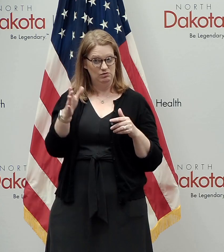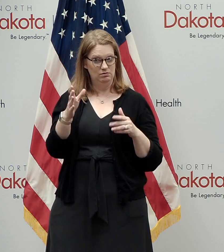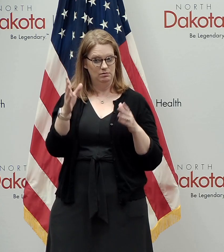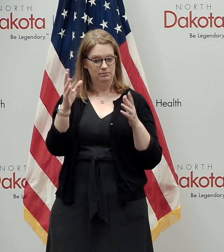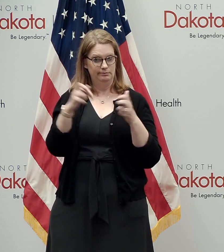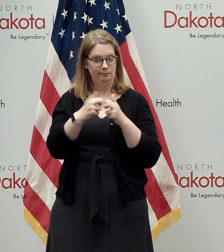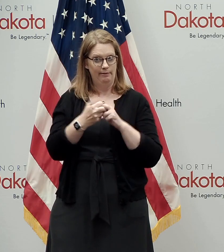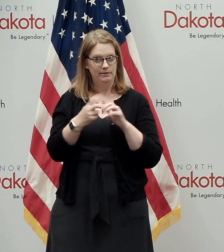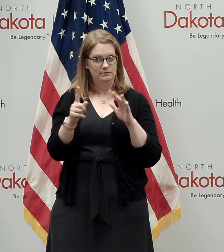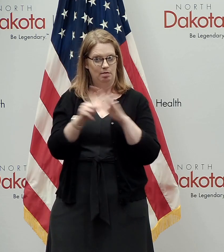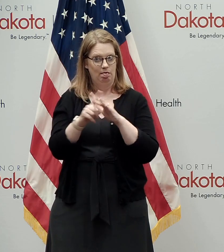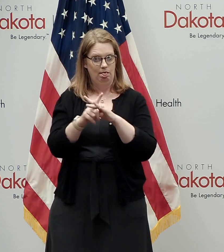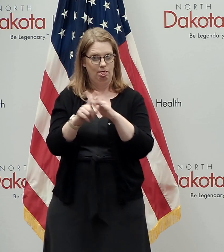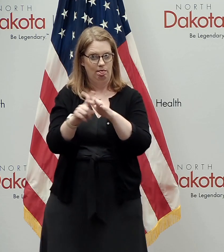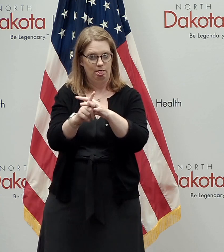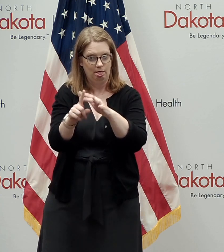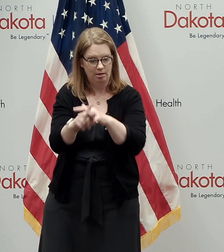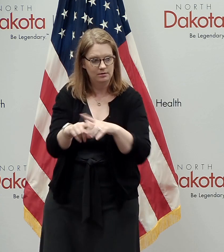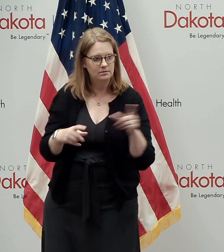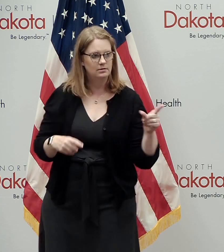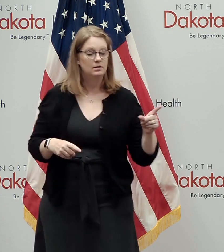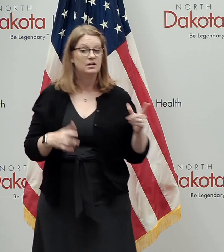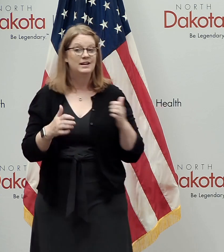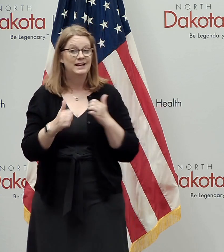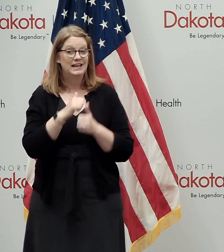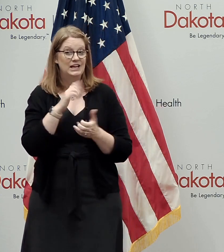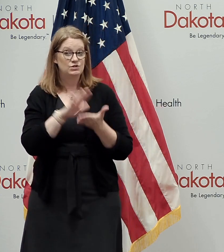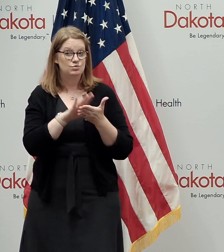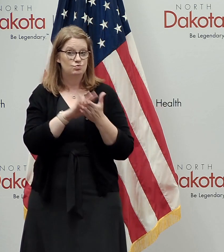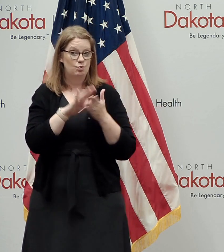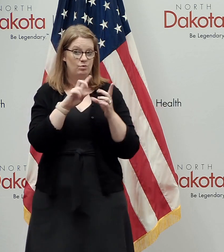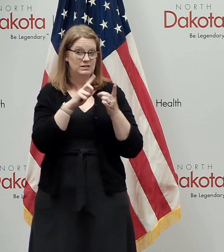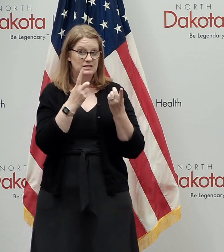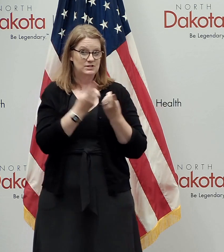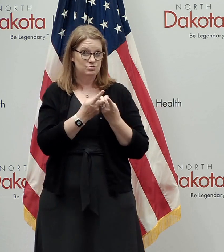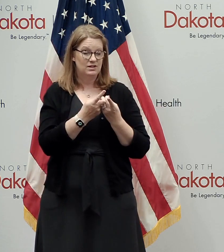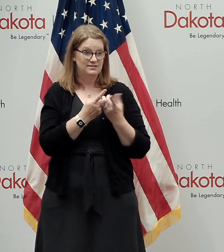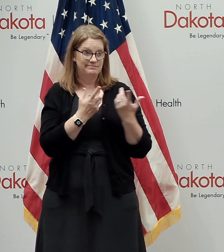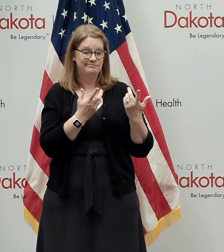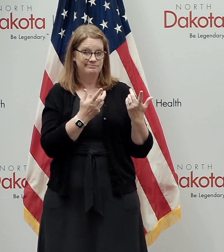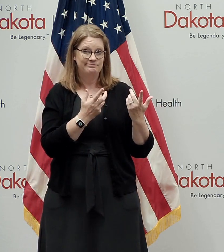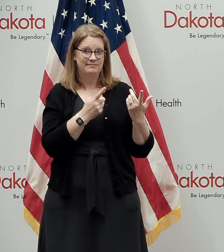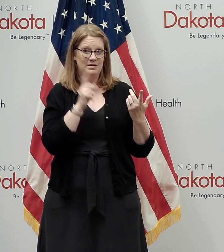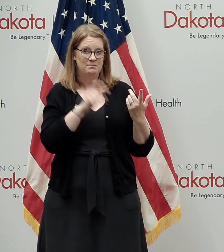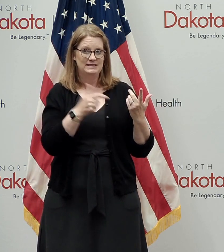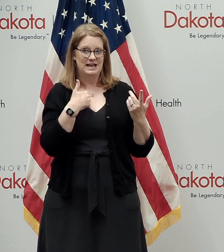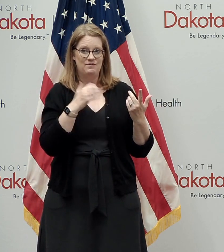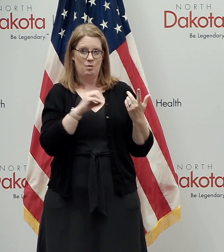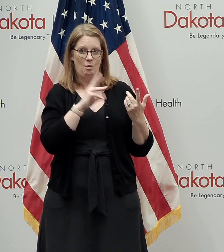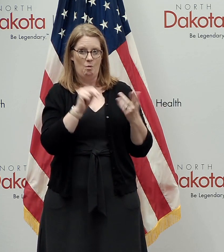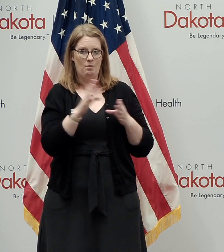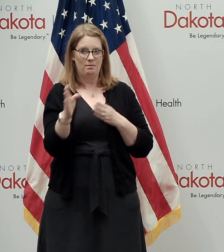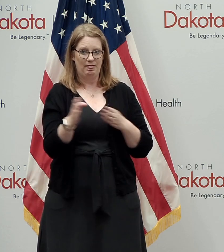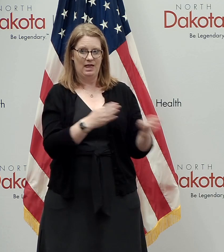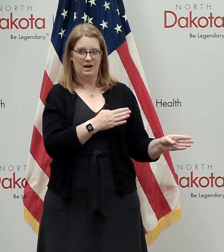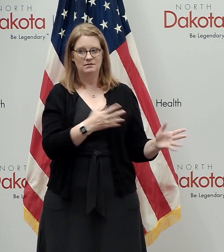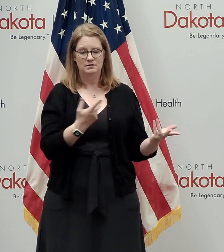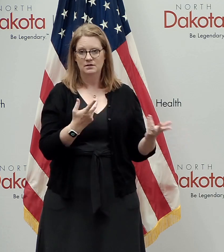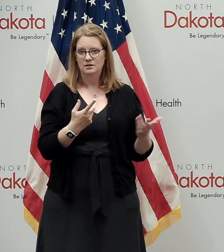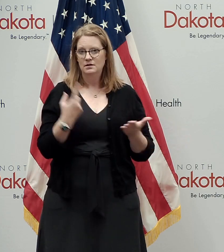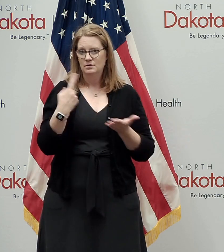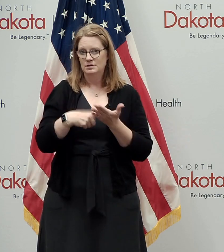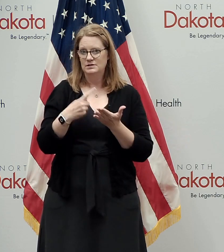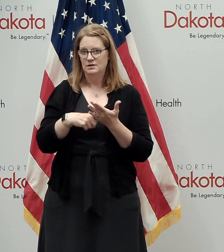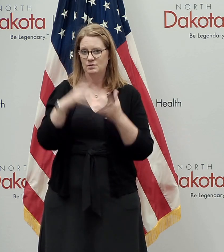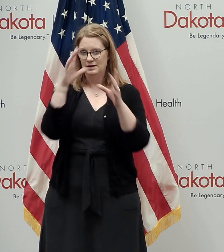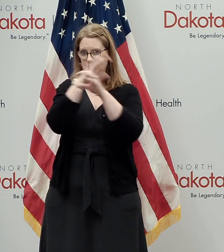what we're seeing is that each school district has got to have their own their own plan. I mean, we talked about this when we launched it with